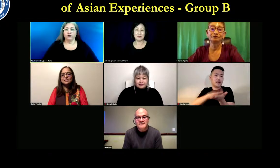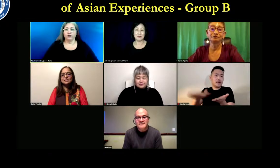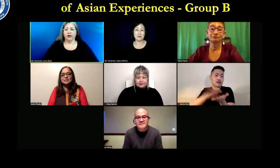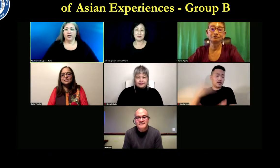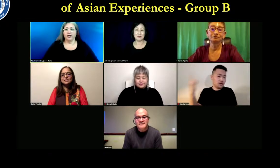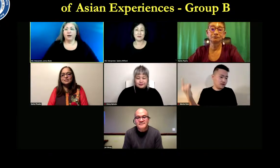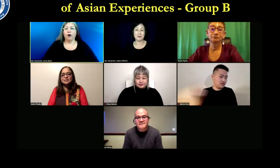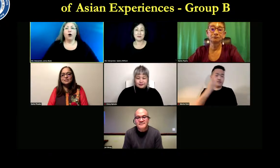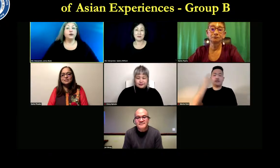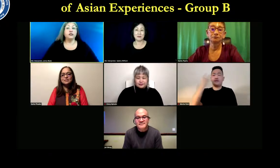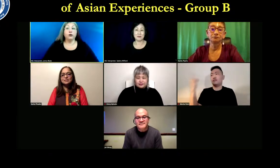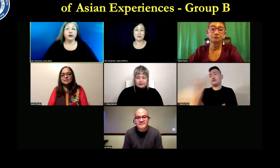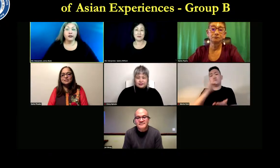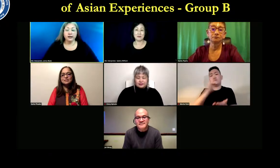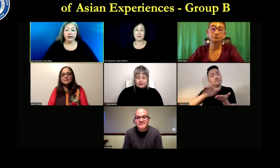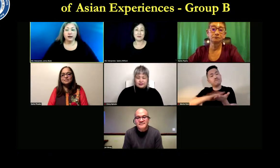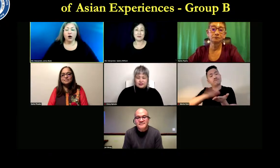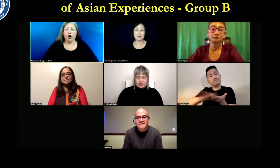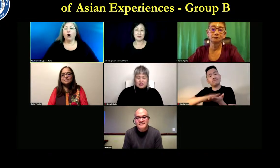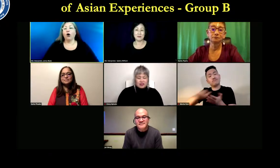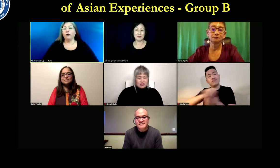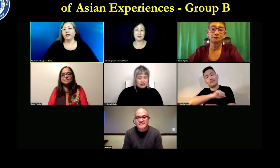in the group, and I'm